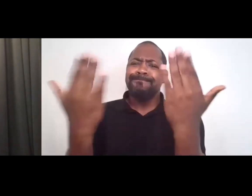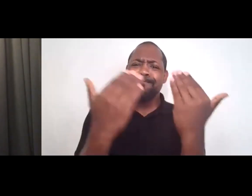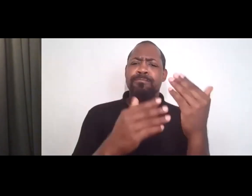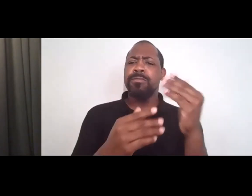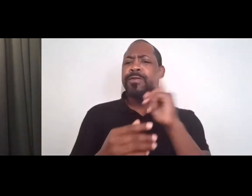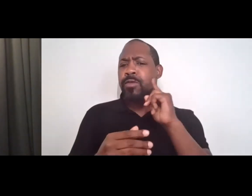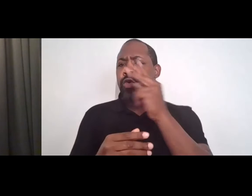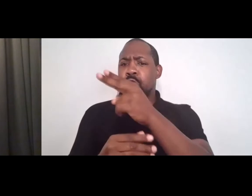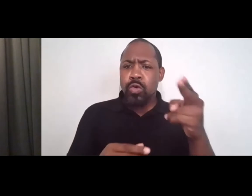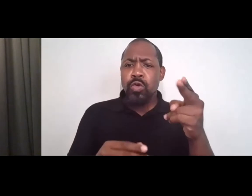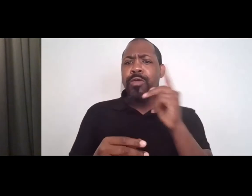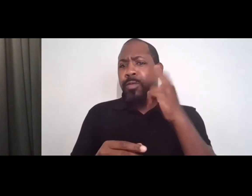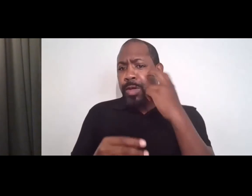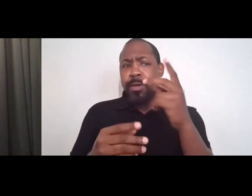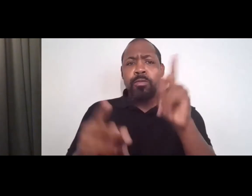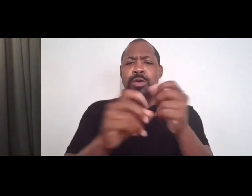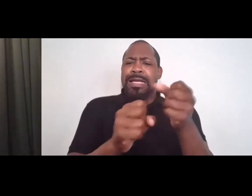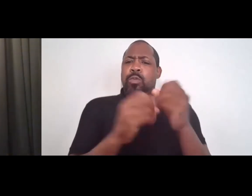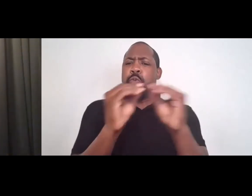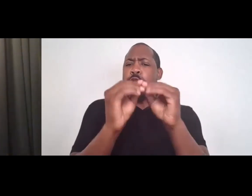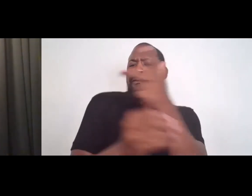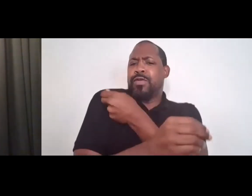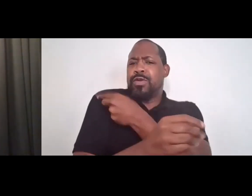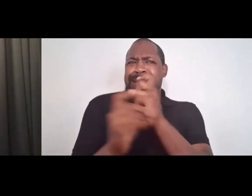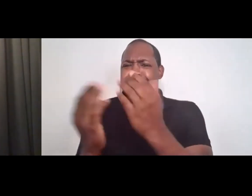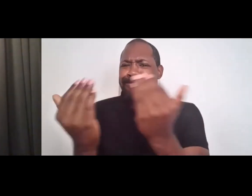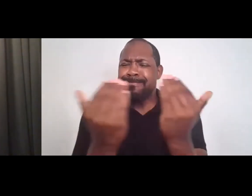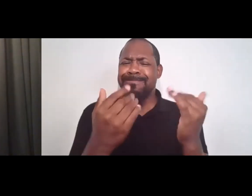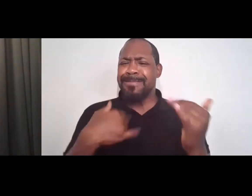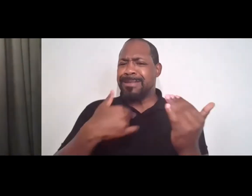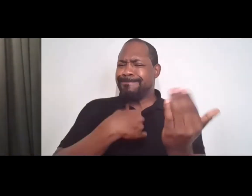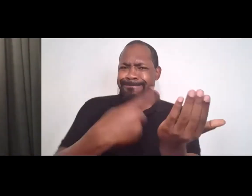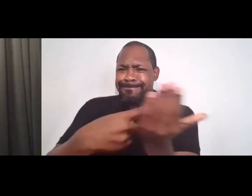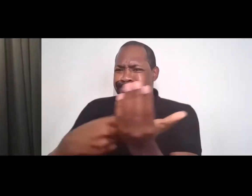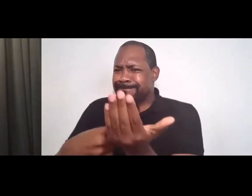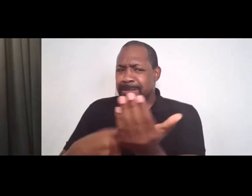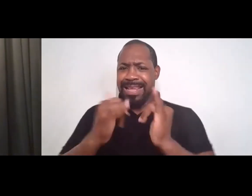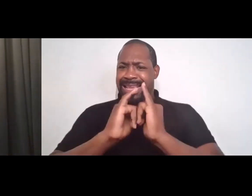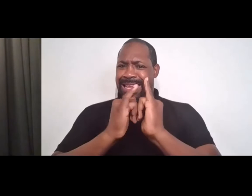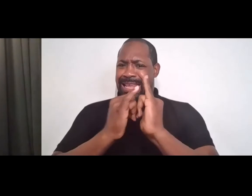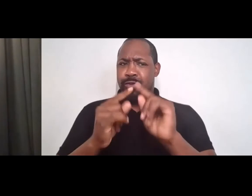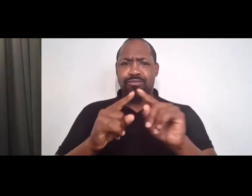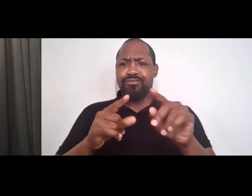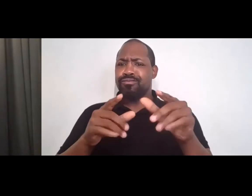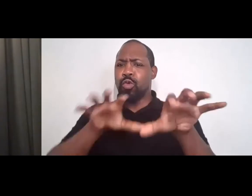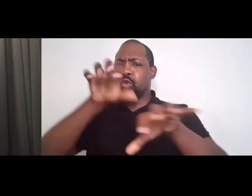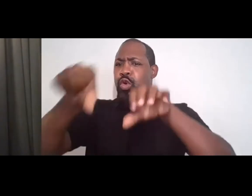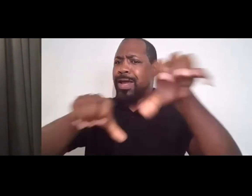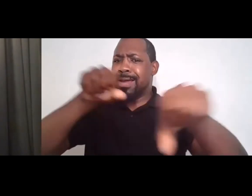thinking, how can we revisit this? How can we bring the deaf, blind, late deafened people to come to these clinics when